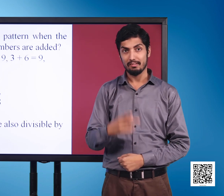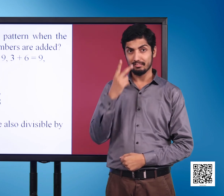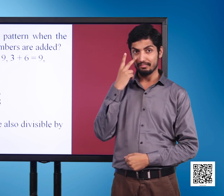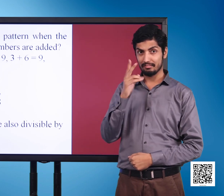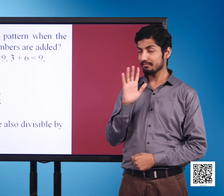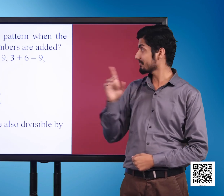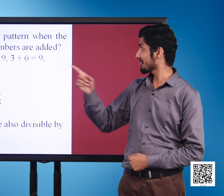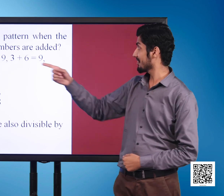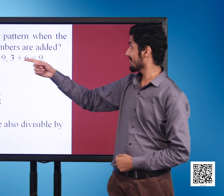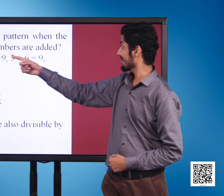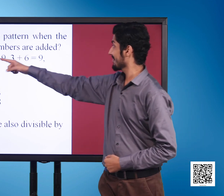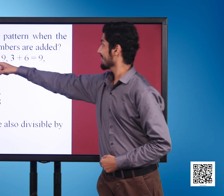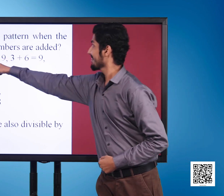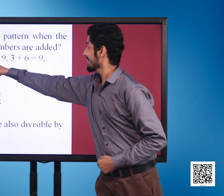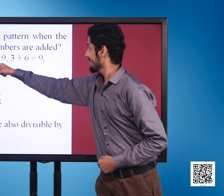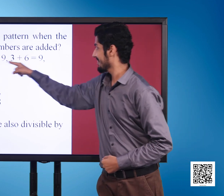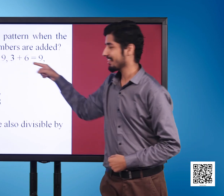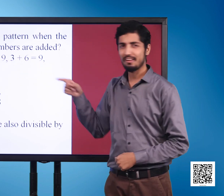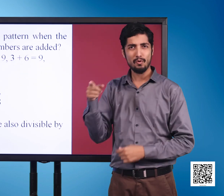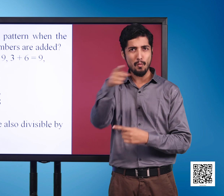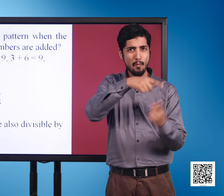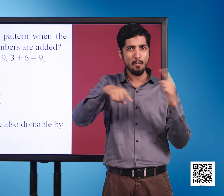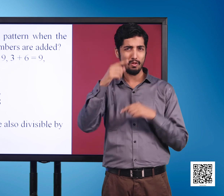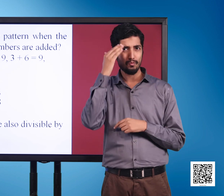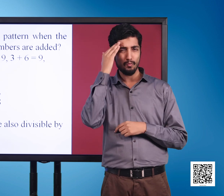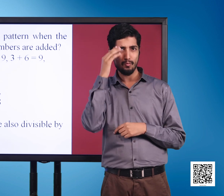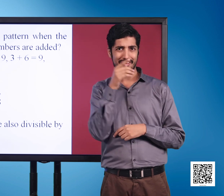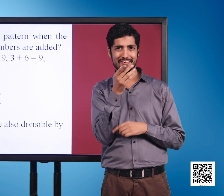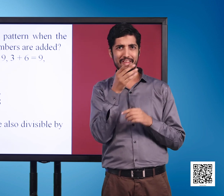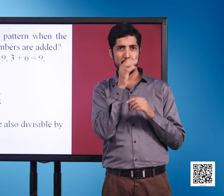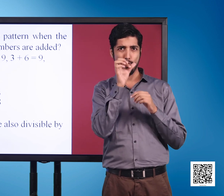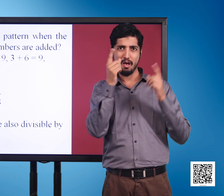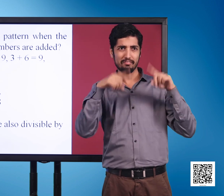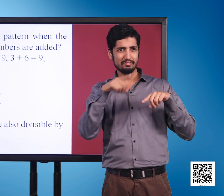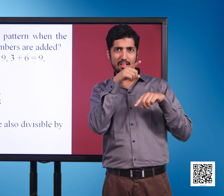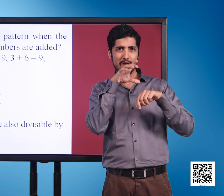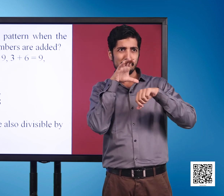Do you find any pattern when the digits of these numbers are added?